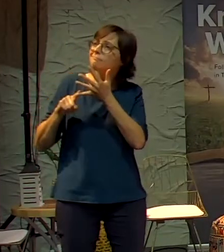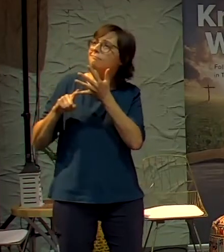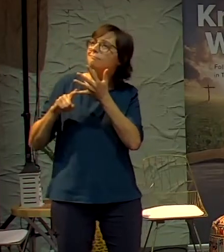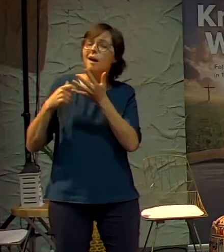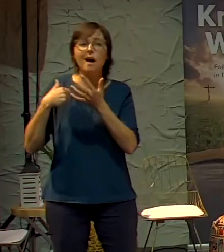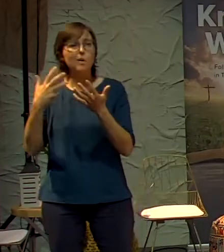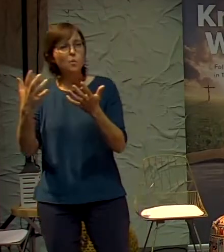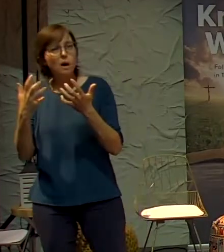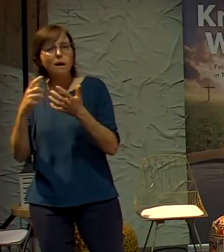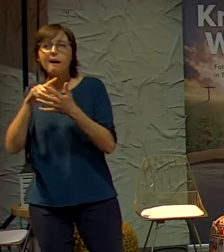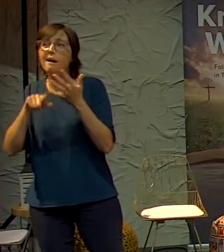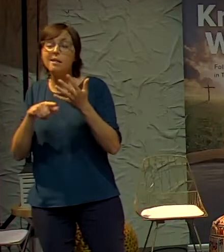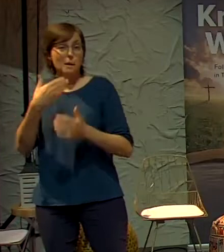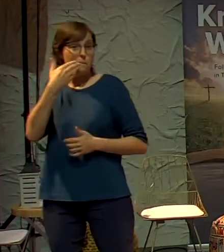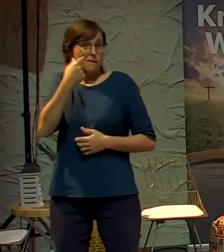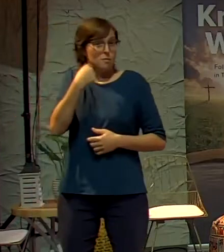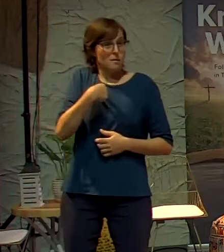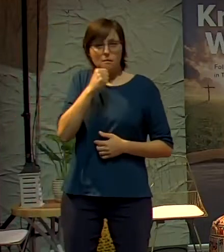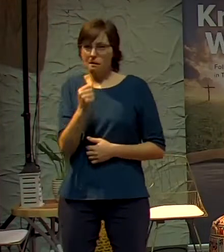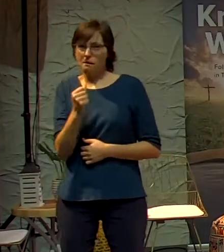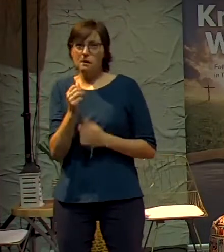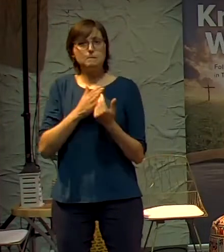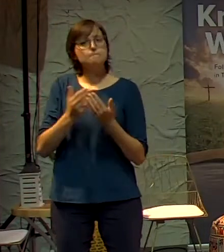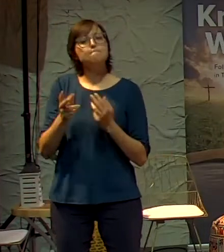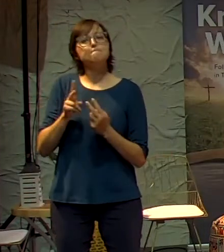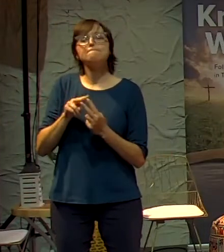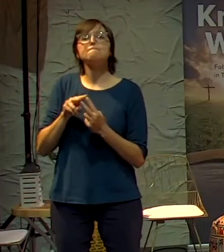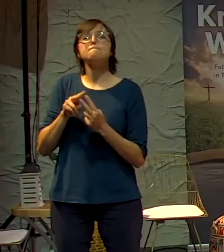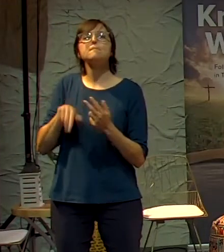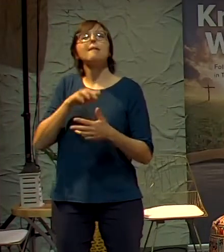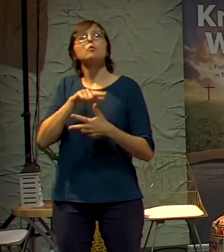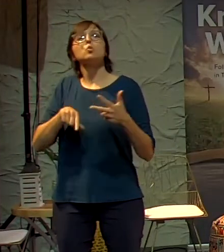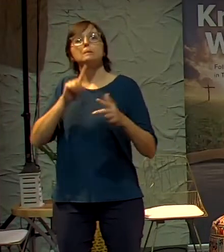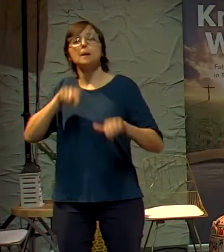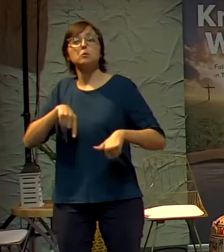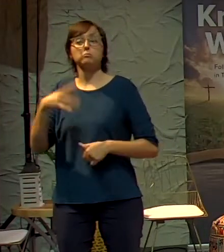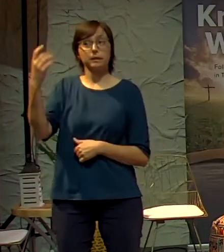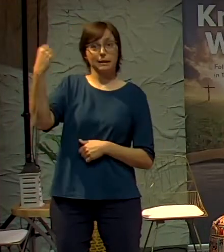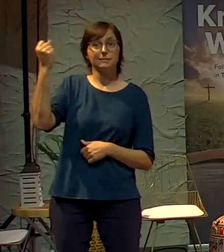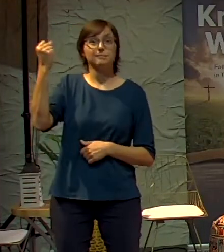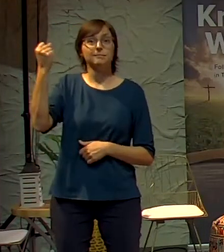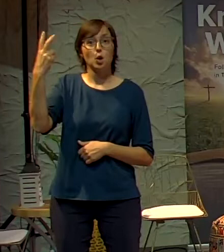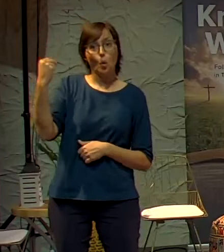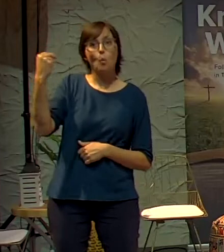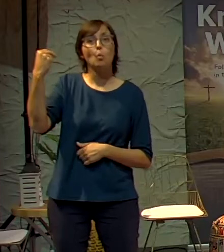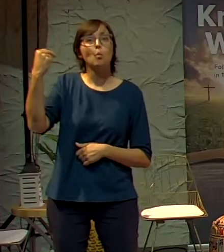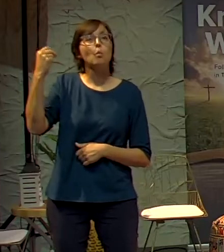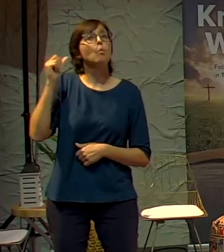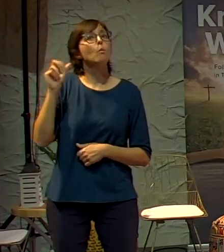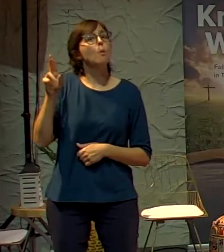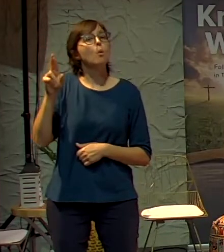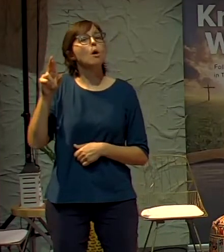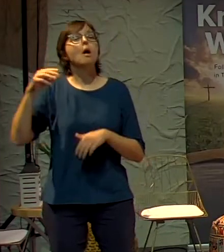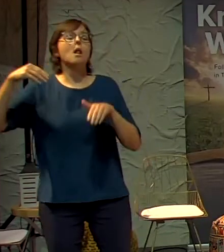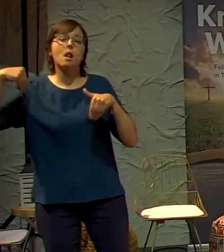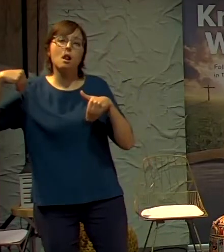want, whether it's the best thing for me or not. And then there's three options as an outcome. There's a yes answer, a no answer, and a not